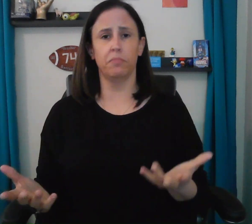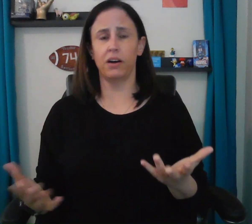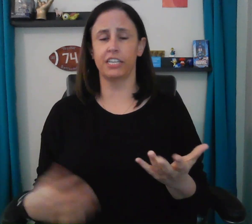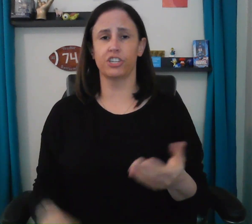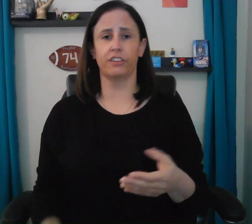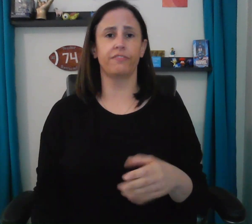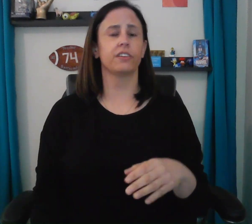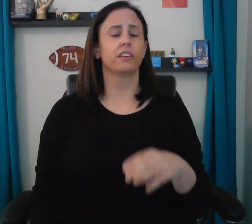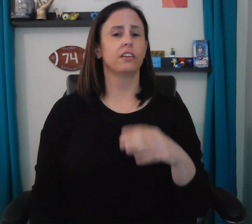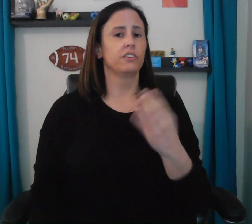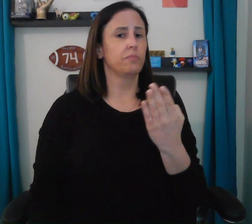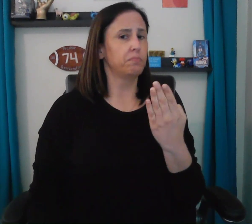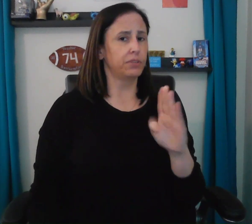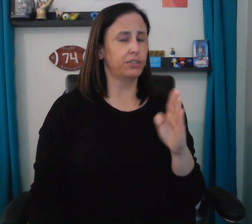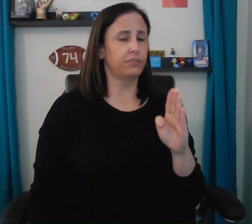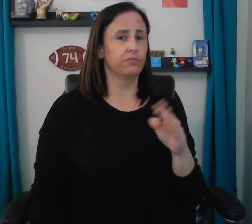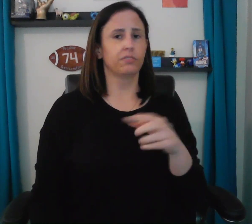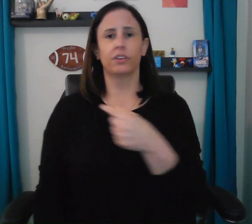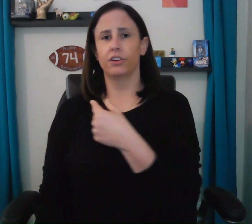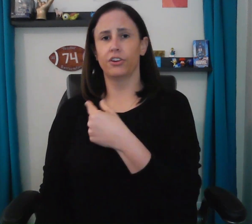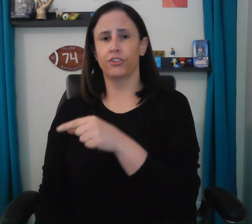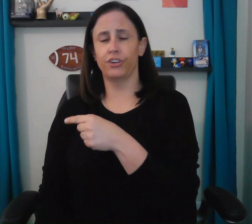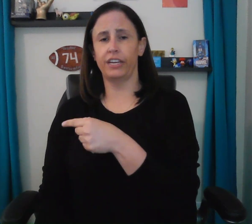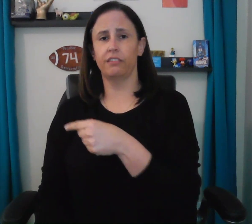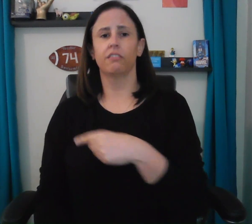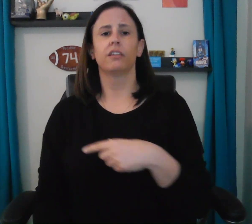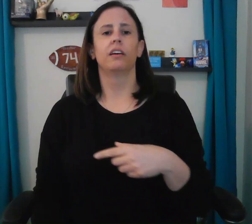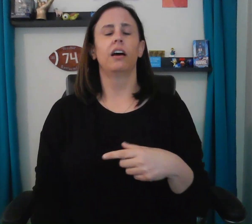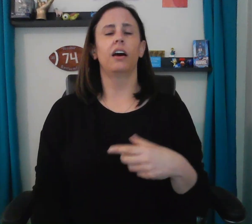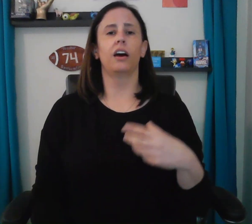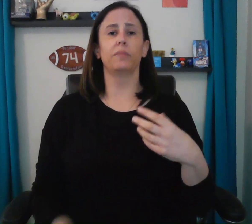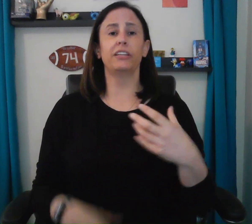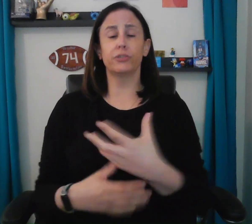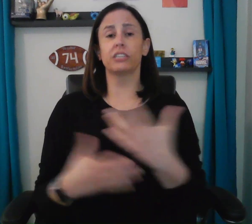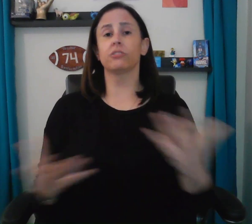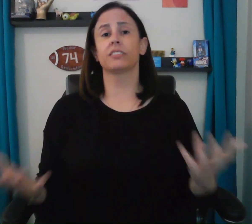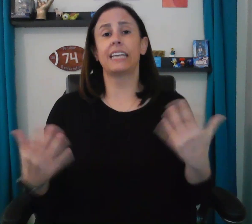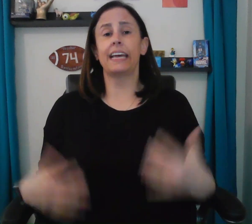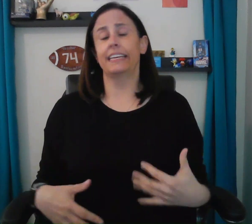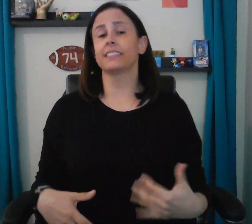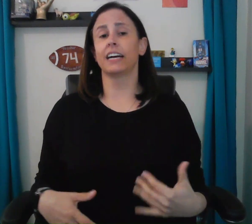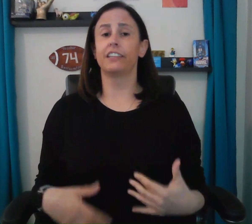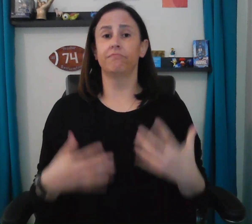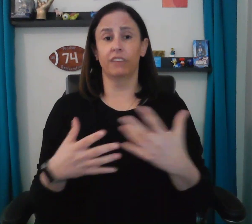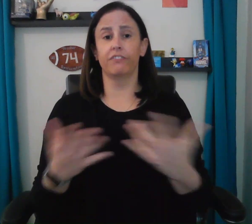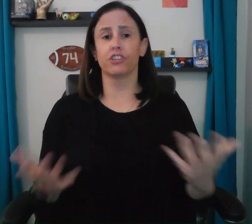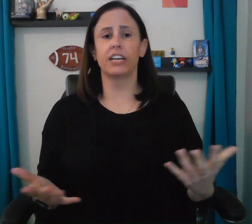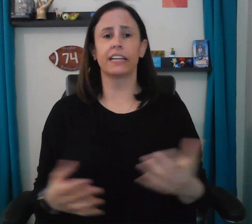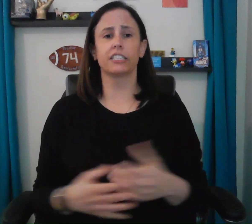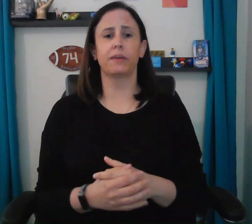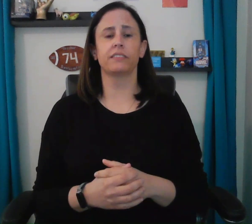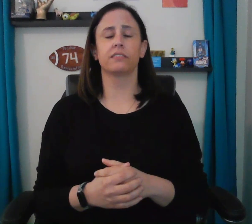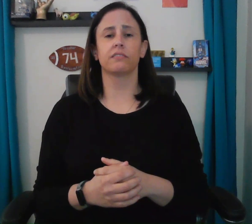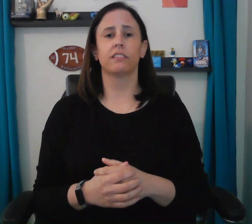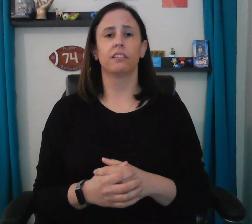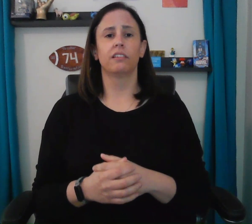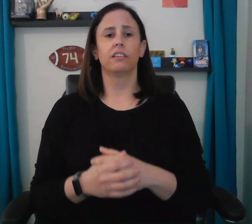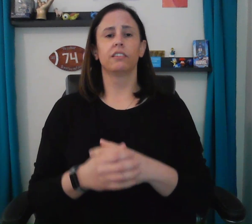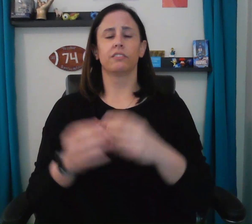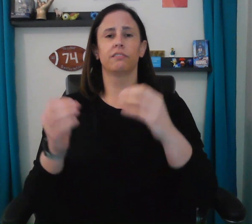body shift. Blue, green. And you still stay inside of your signing space.